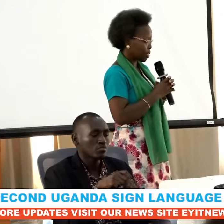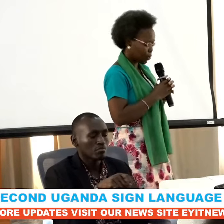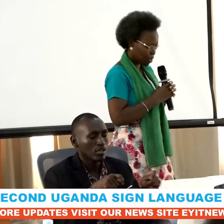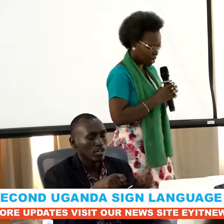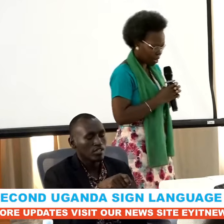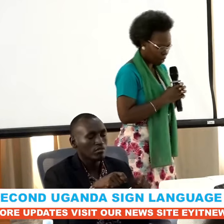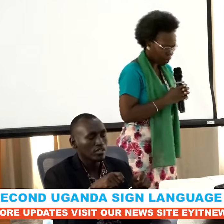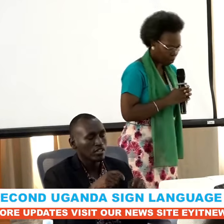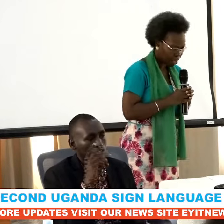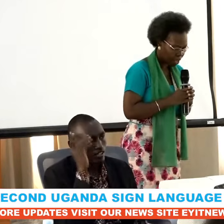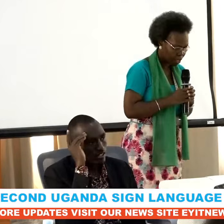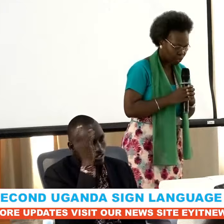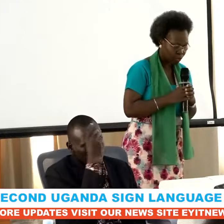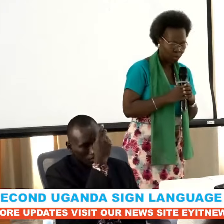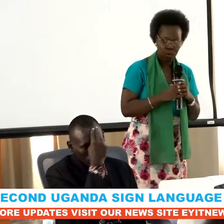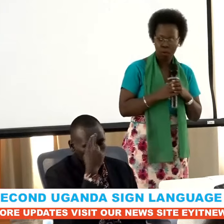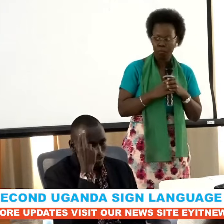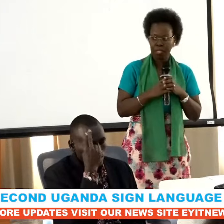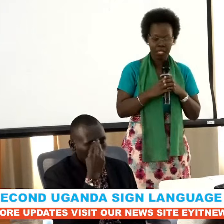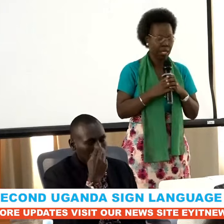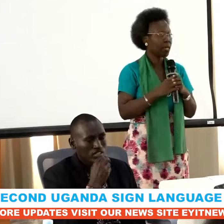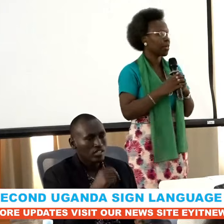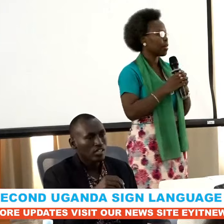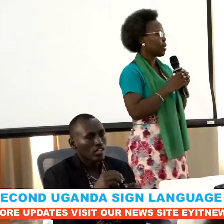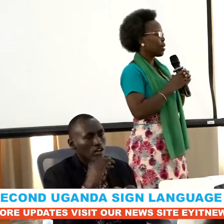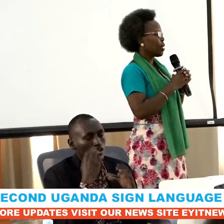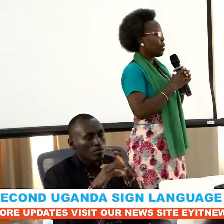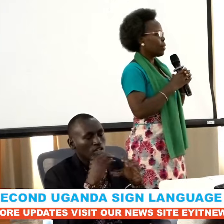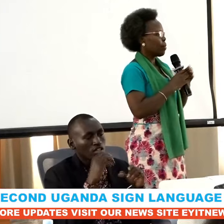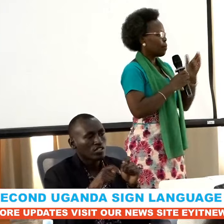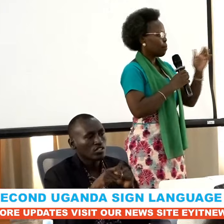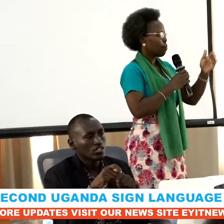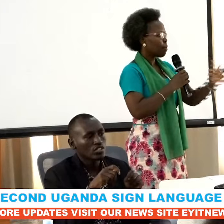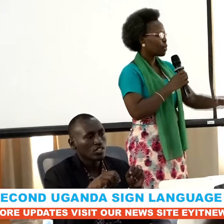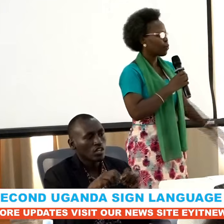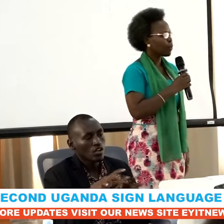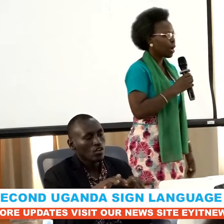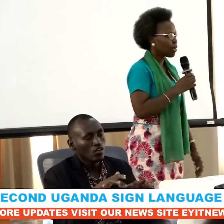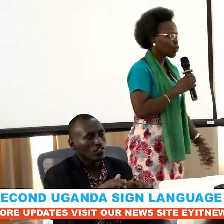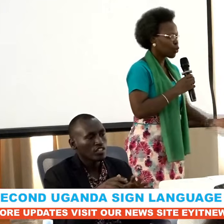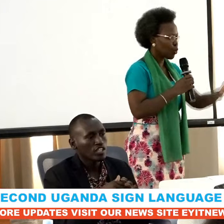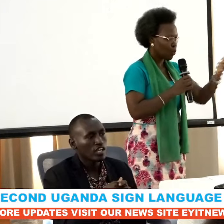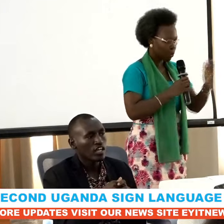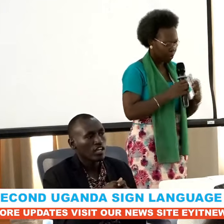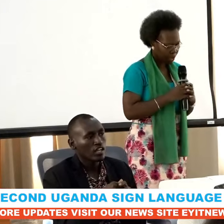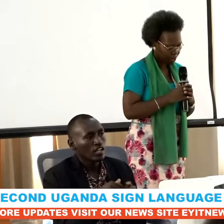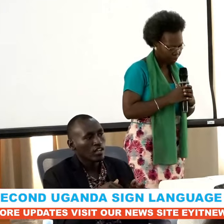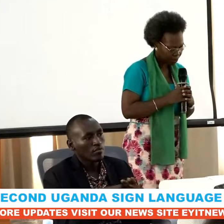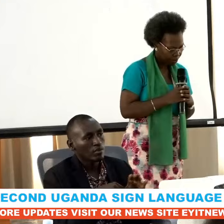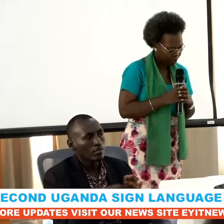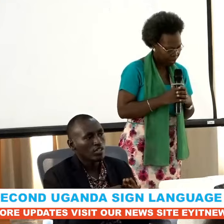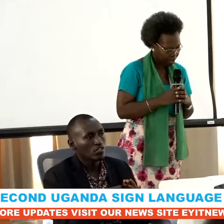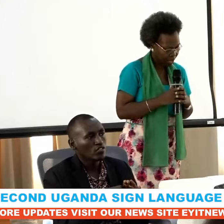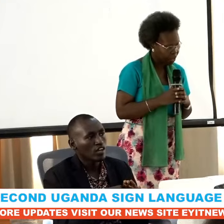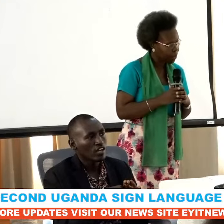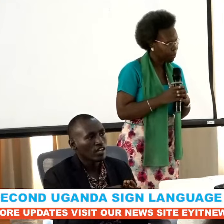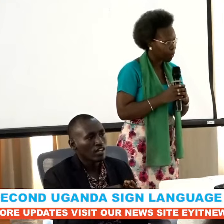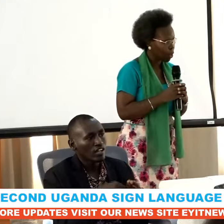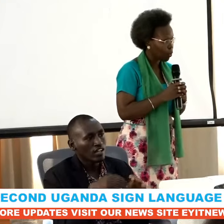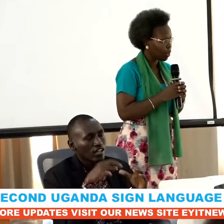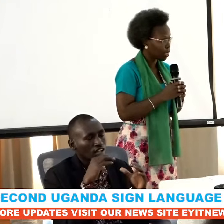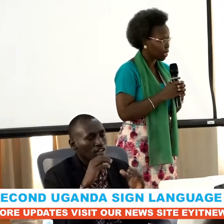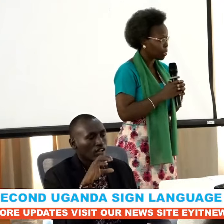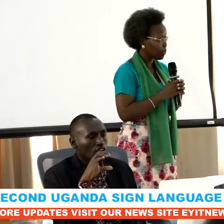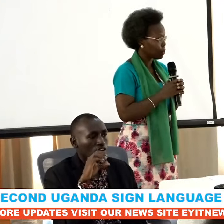the Senior Communications Officer, members of Council, Stella,